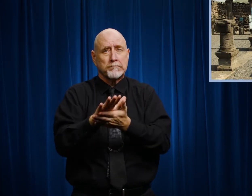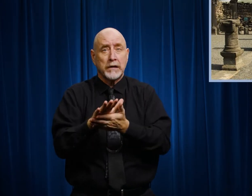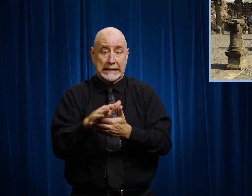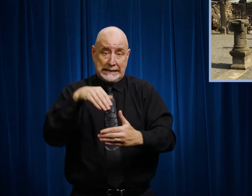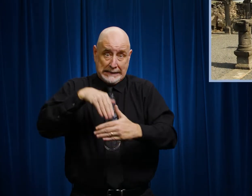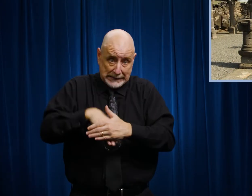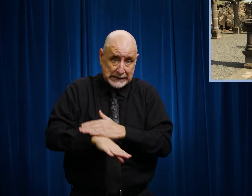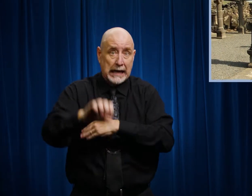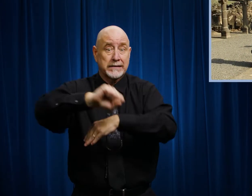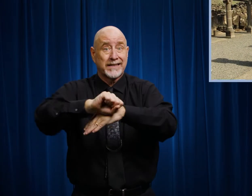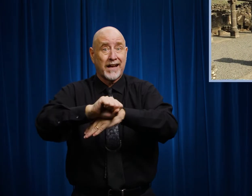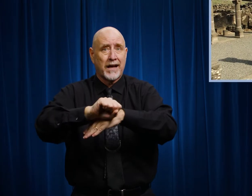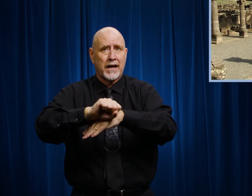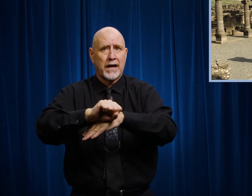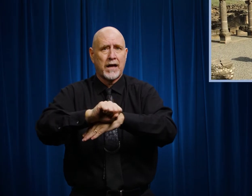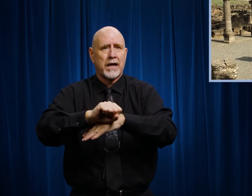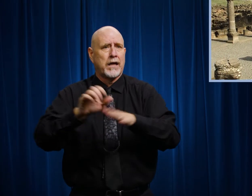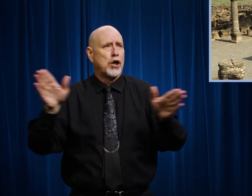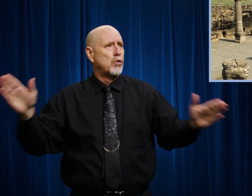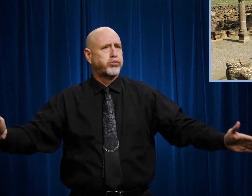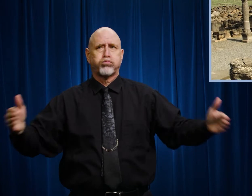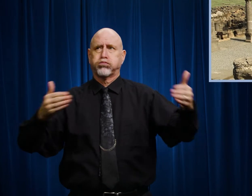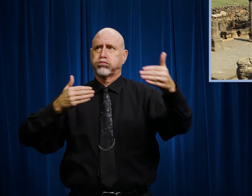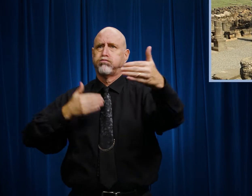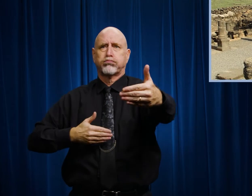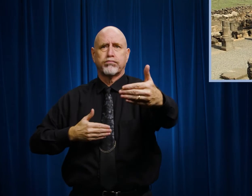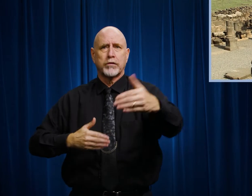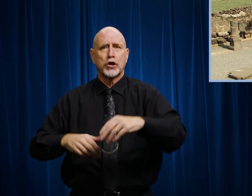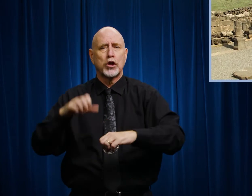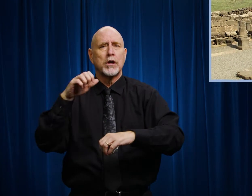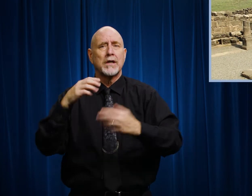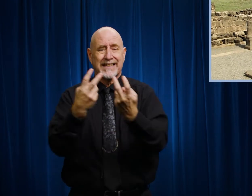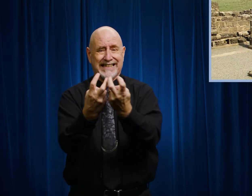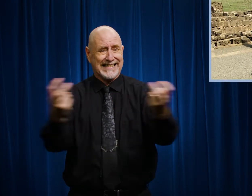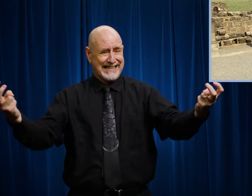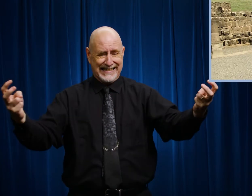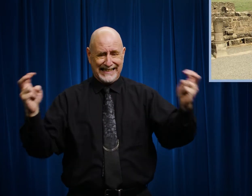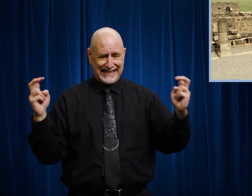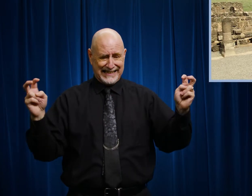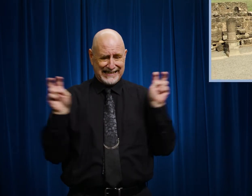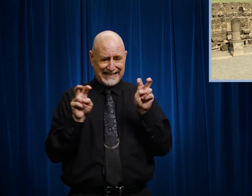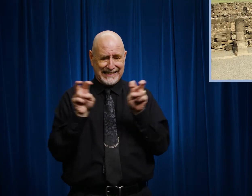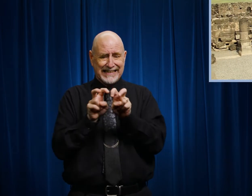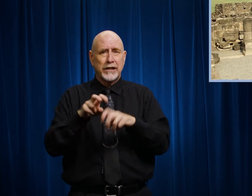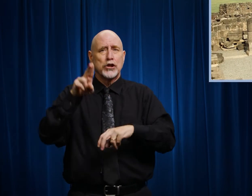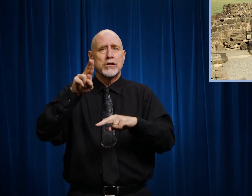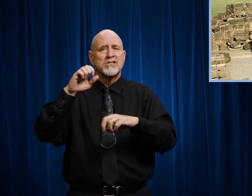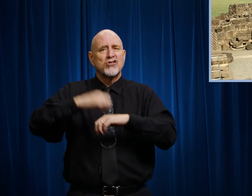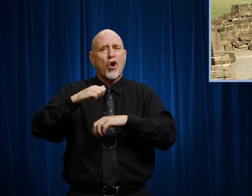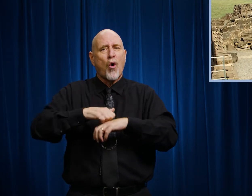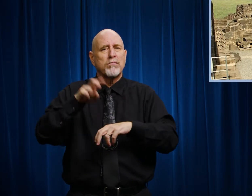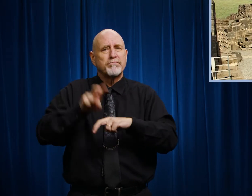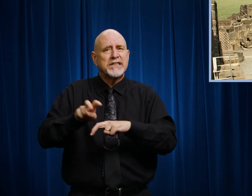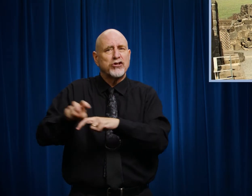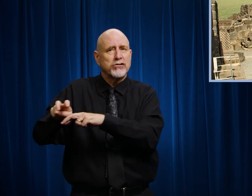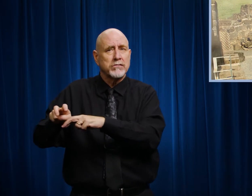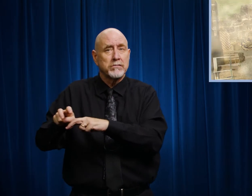Inside the synagogue, a large hall existed with stone benches or seats around the exterior walls. Near